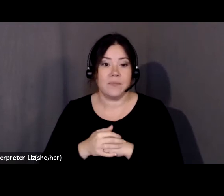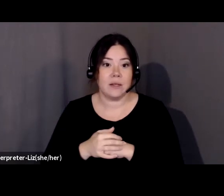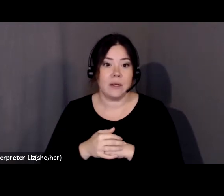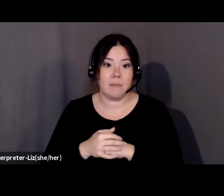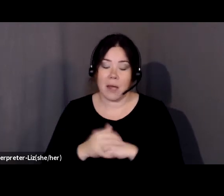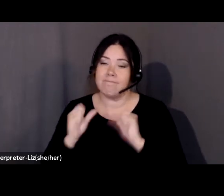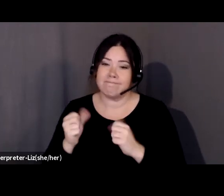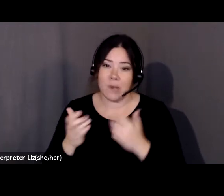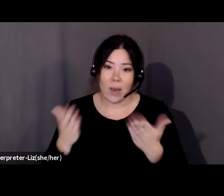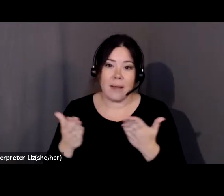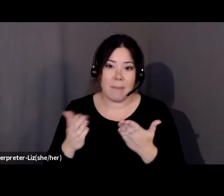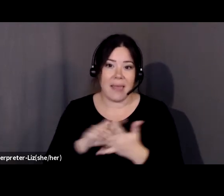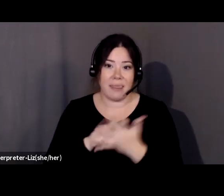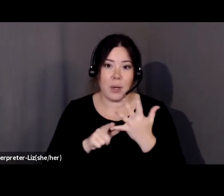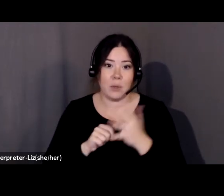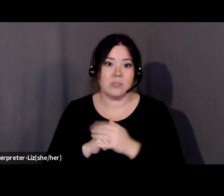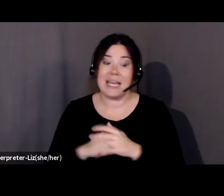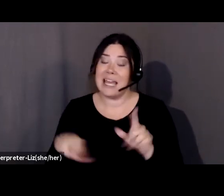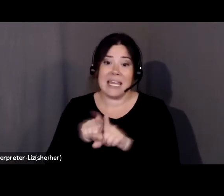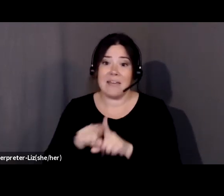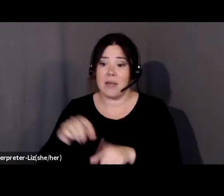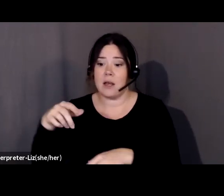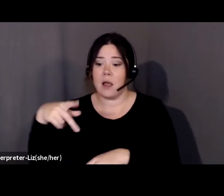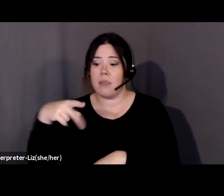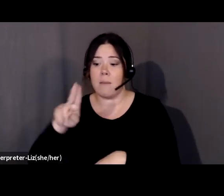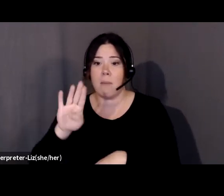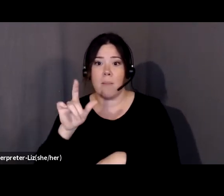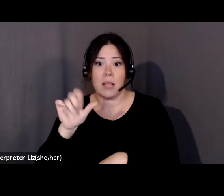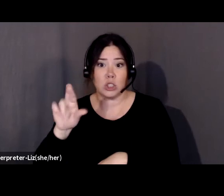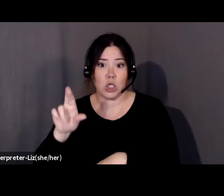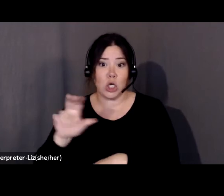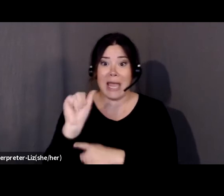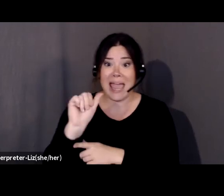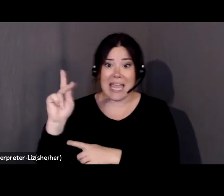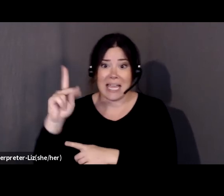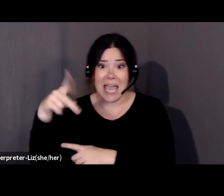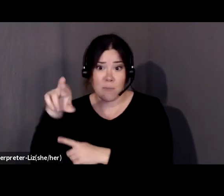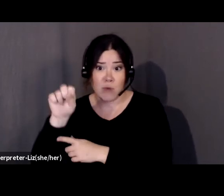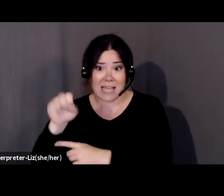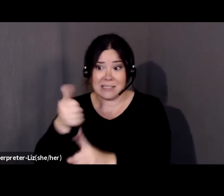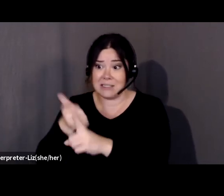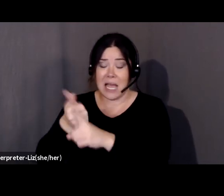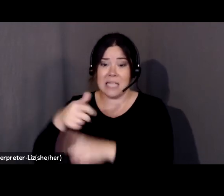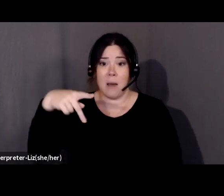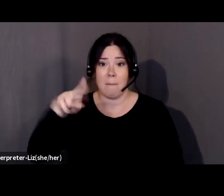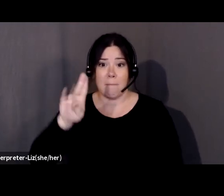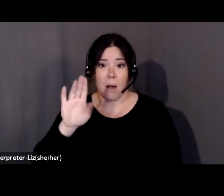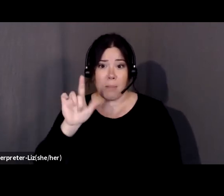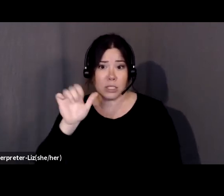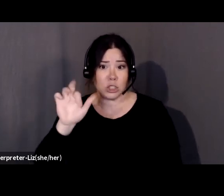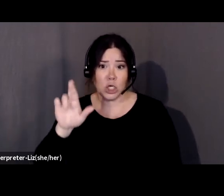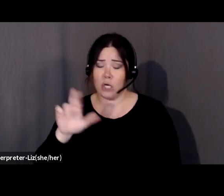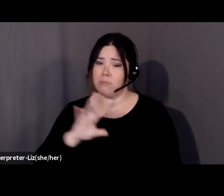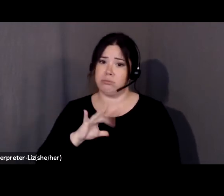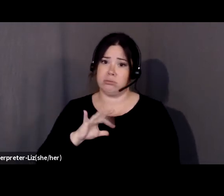some of these. I mean, even just the publishers, AK Press as an independent publisher just does amazing work. And so you can't go wrong by going to their website